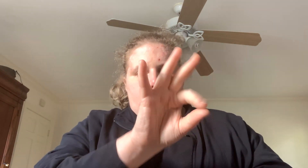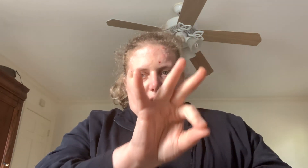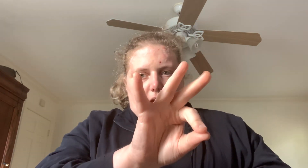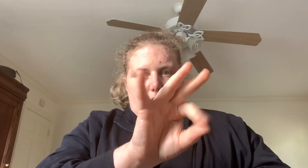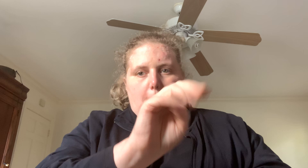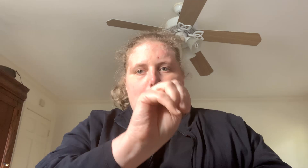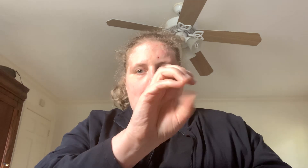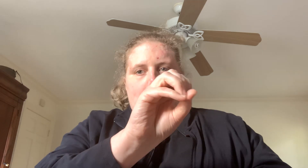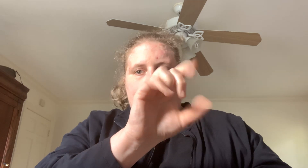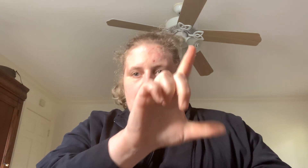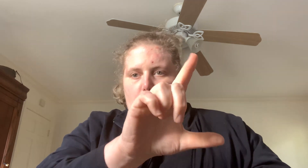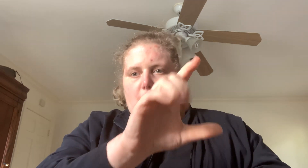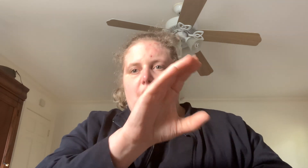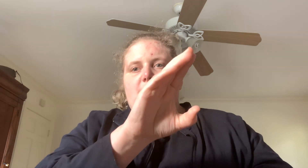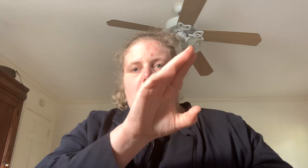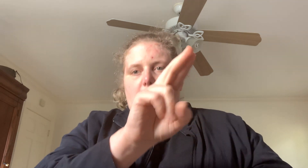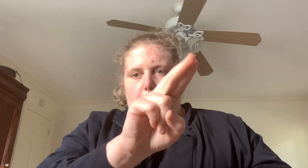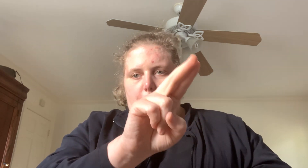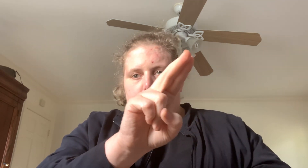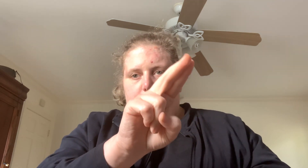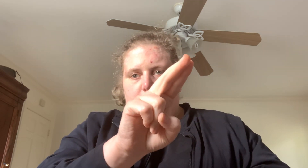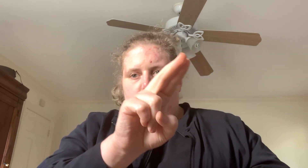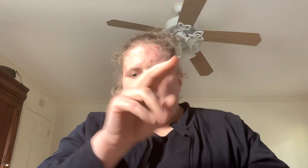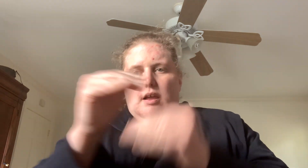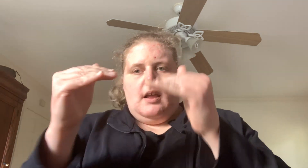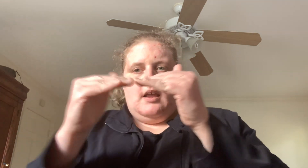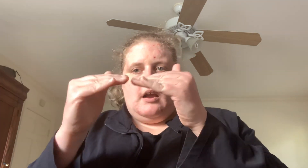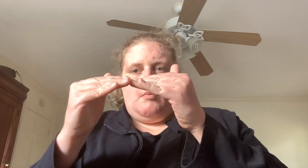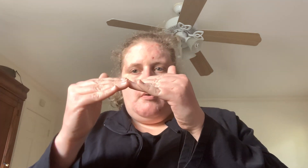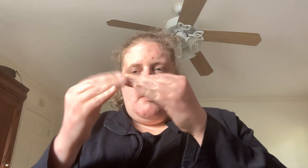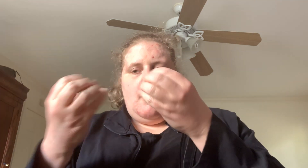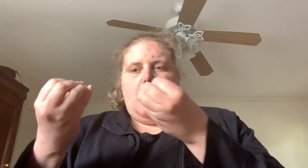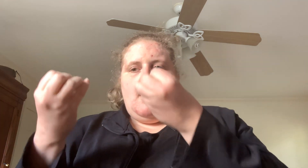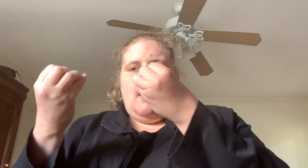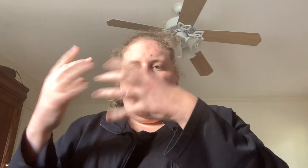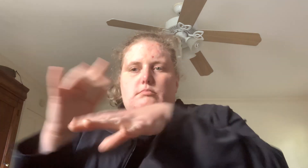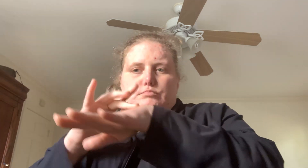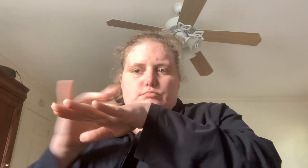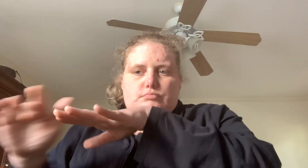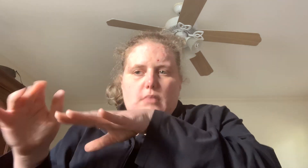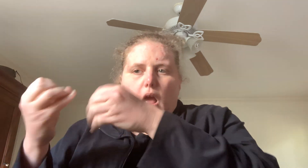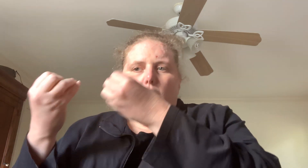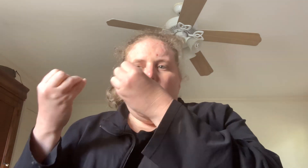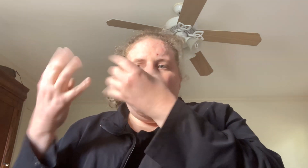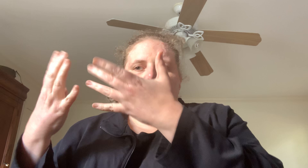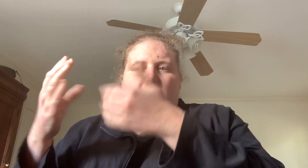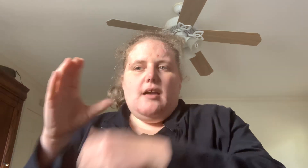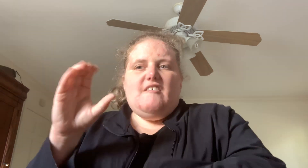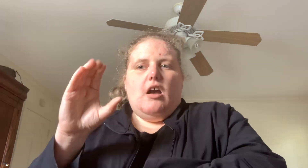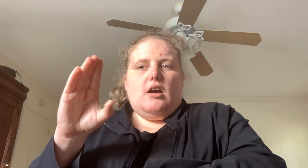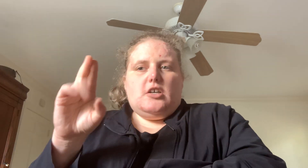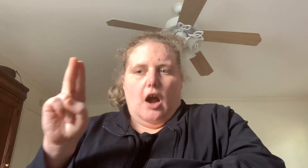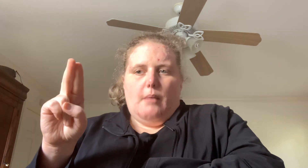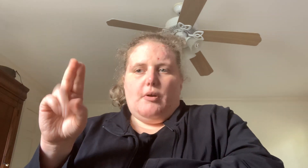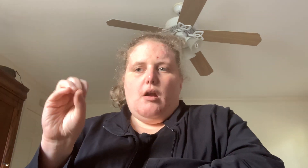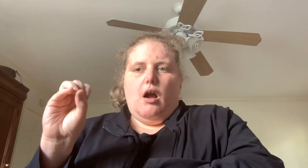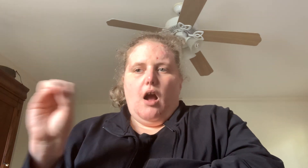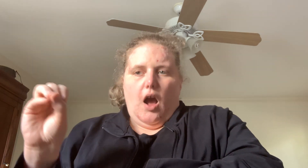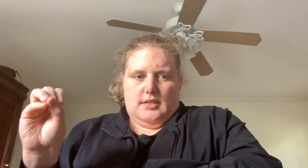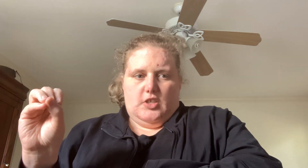of copper oxide will be formed? So we're given 1.59 moles of copper. We multiply that times the mole ratio